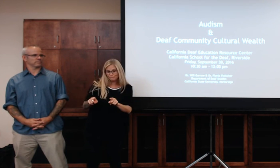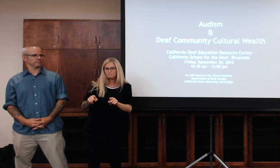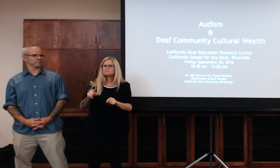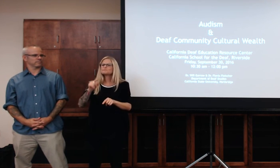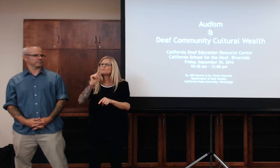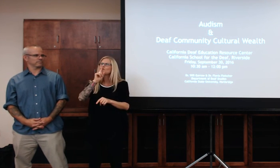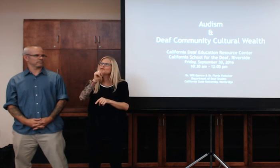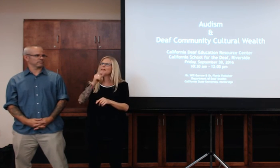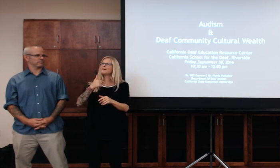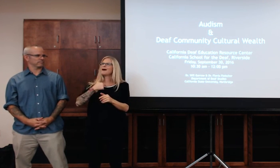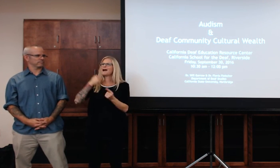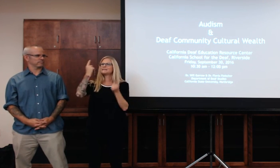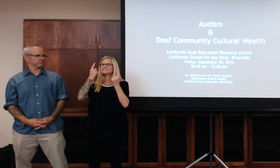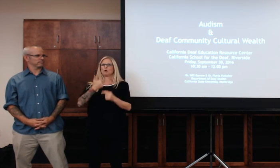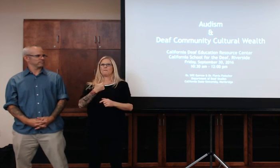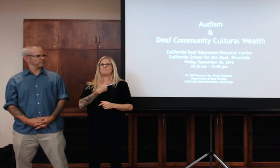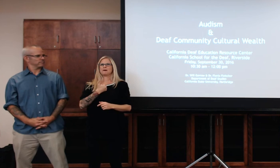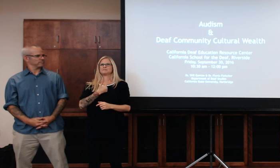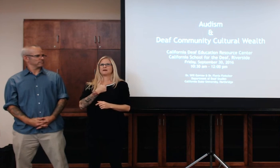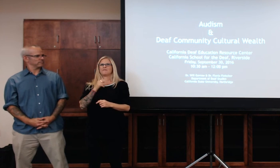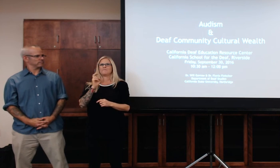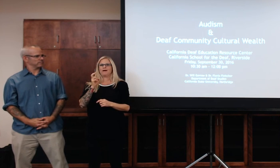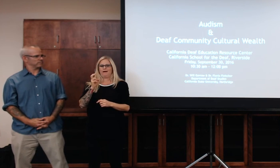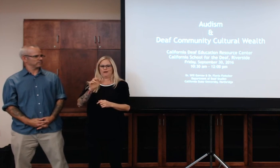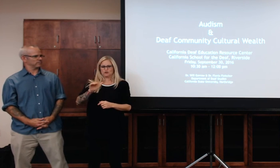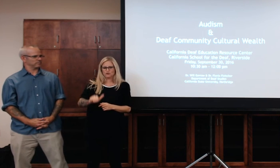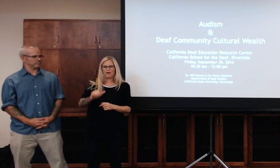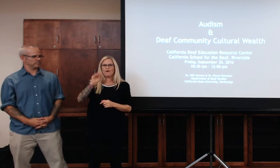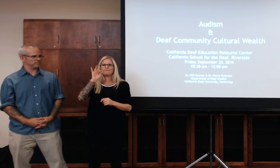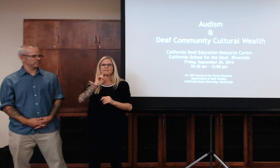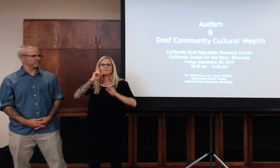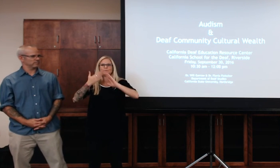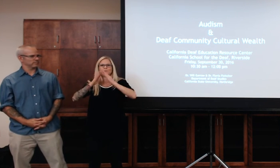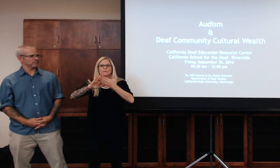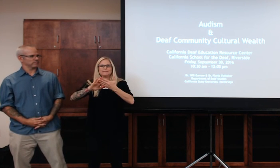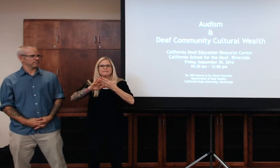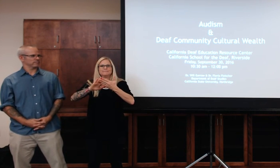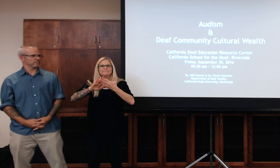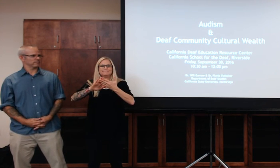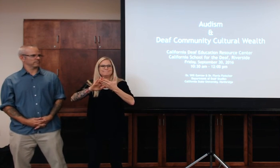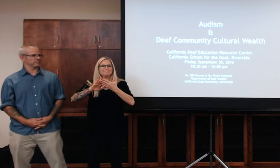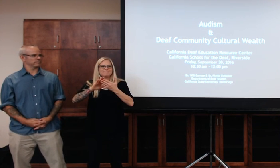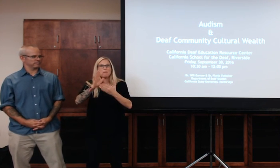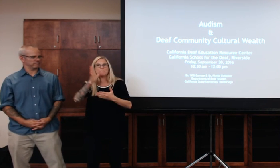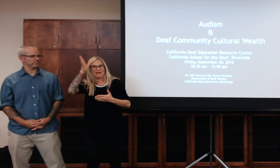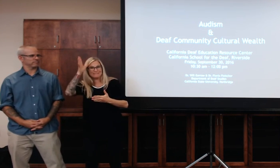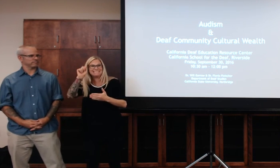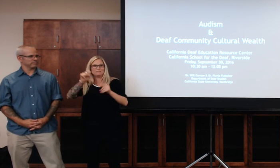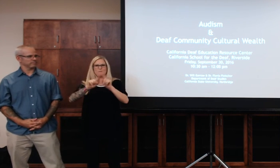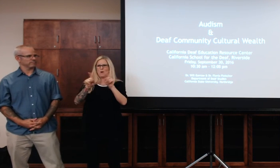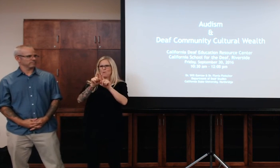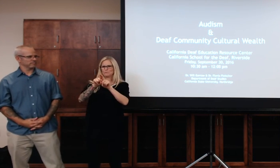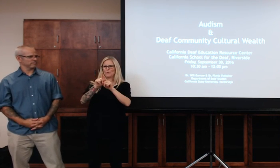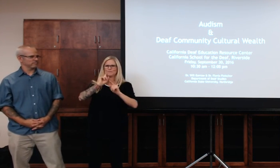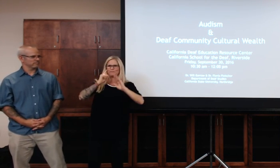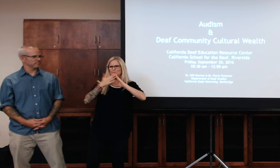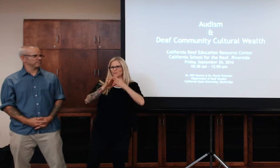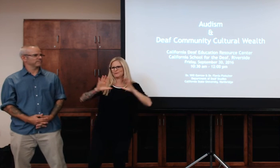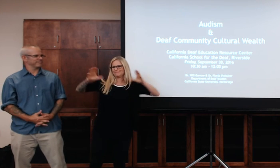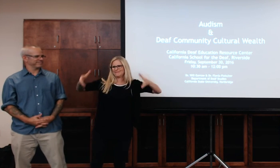mother's. I really consider myself a child of the deaf community. My parents, yes, of course, but also the deaf